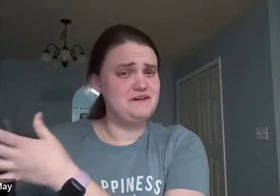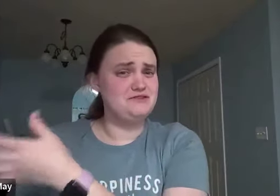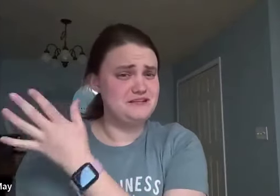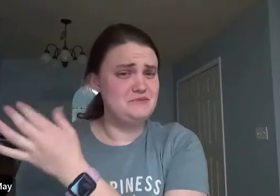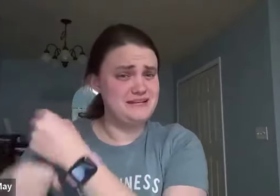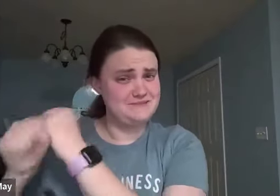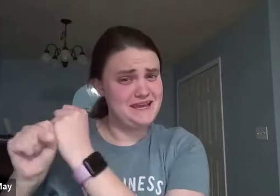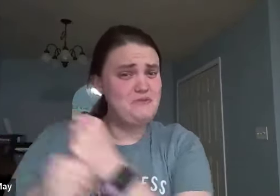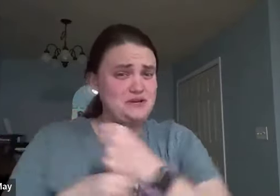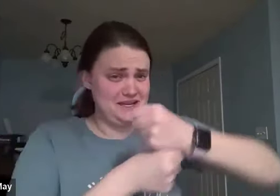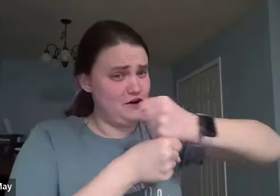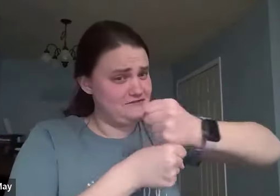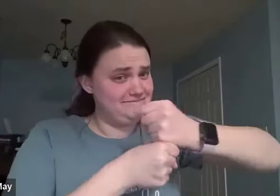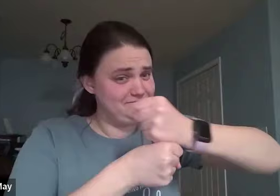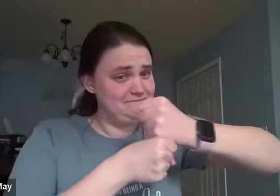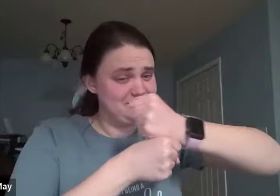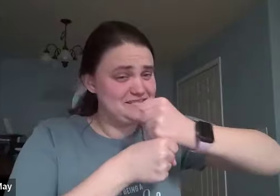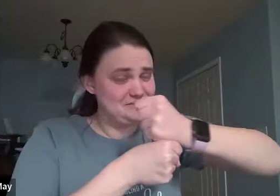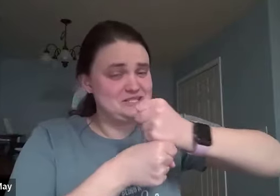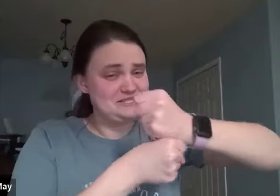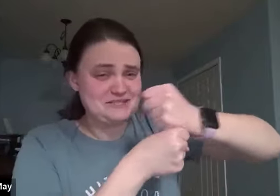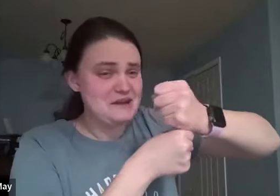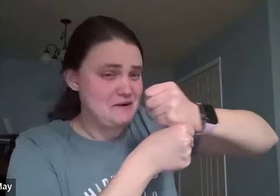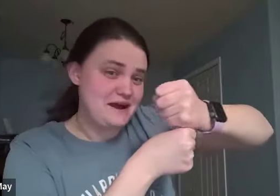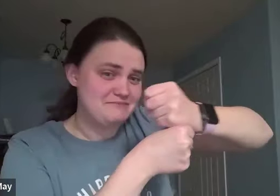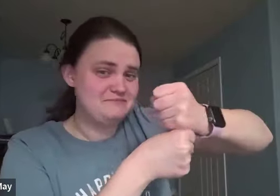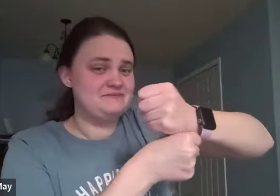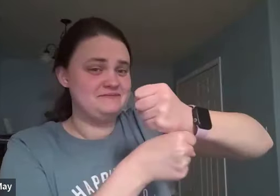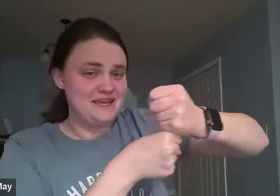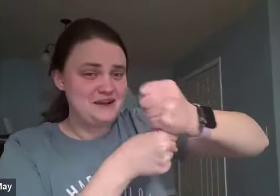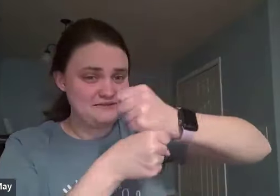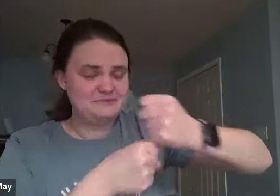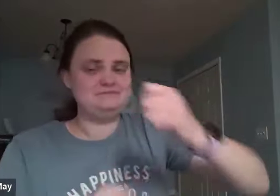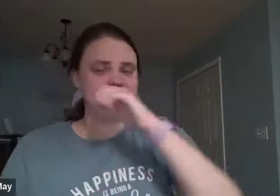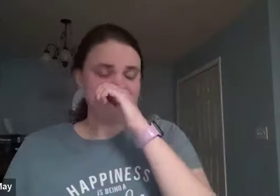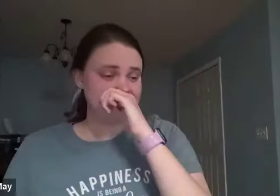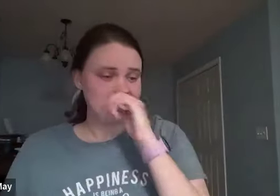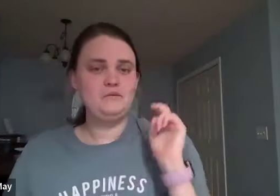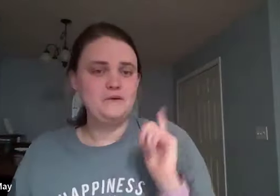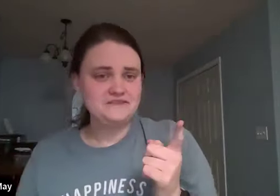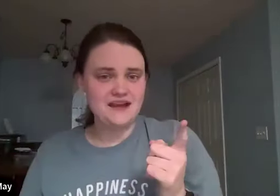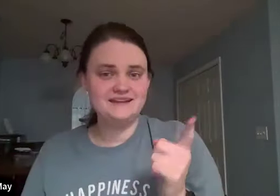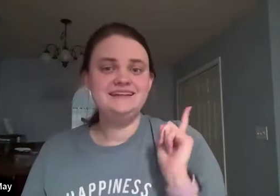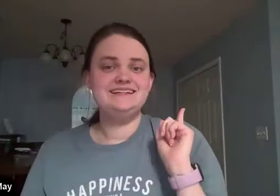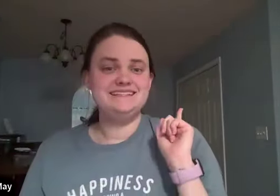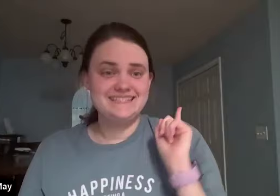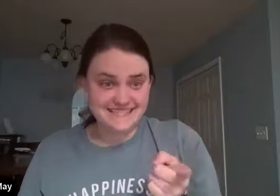favorite drink in the morning is make out when you mean coffee. So just FYI, coffee. With that,